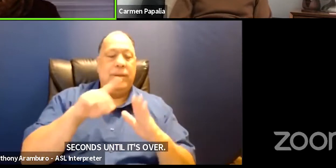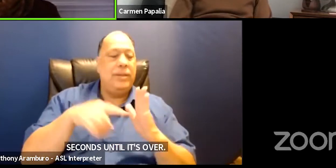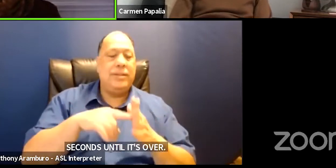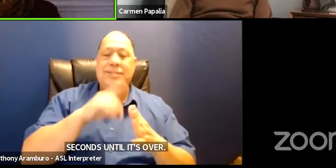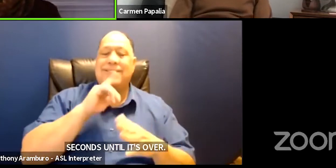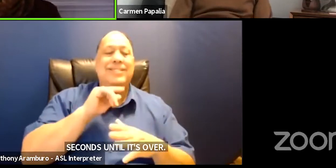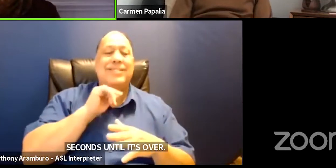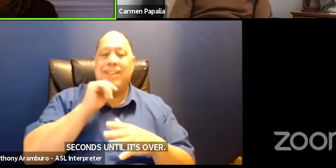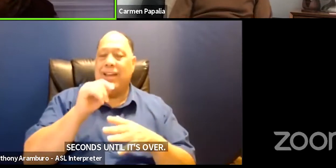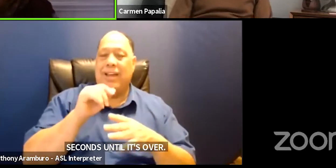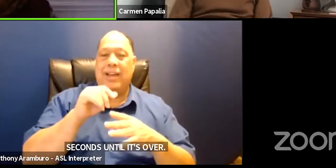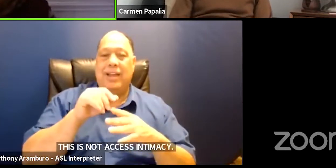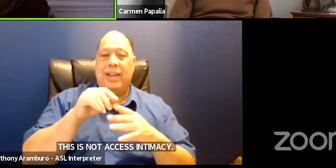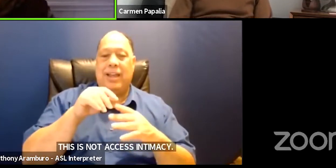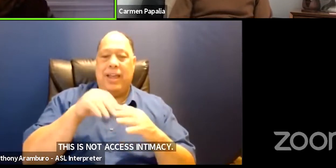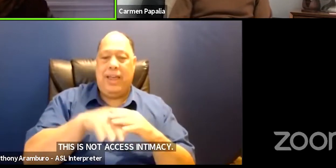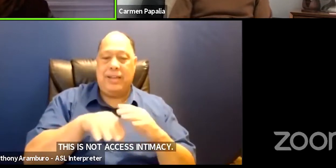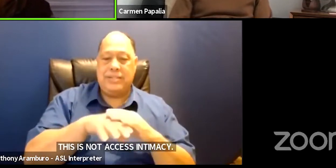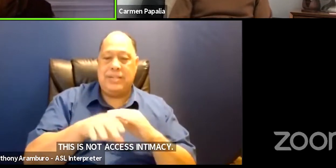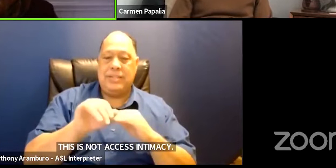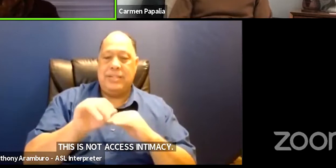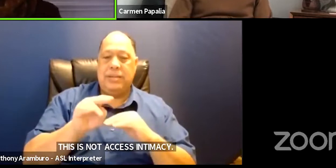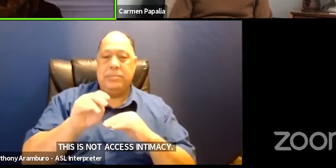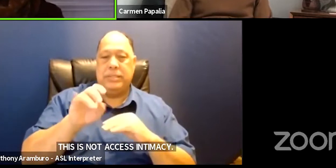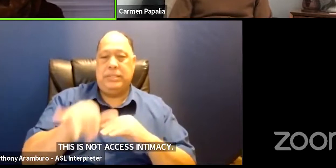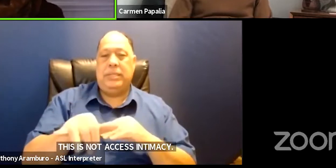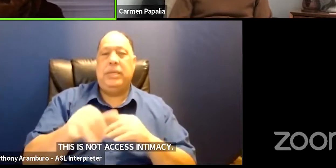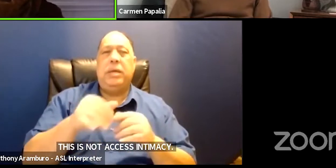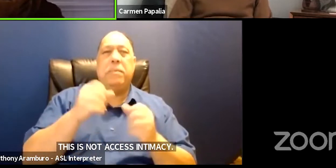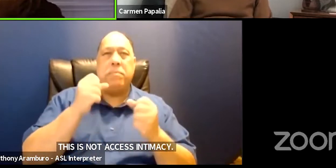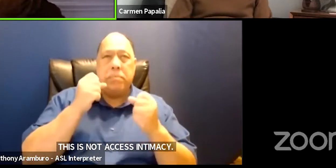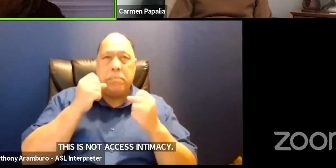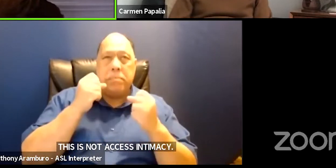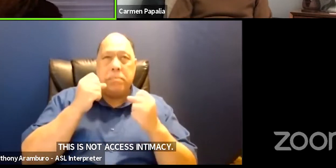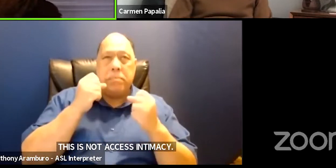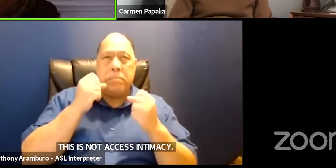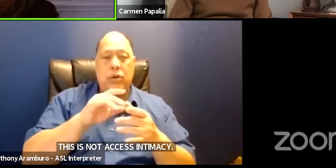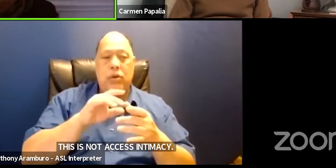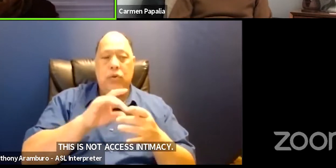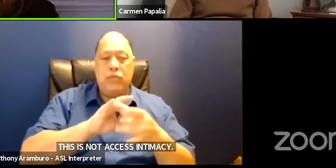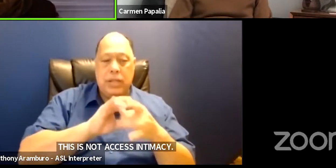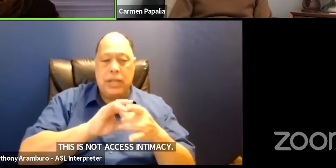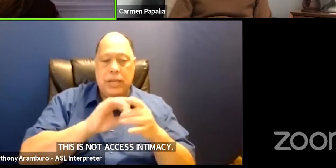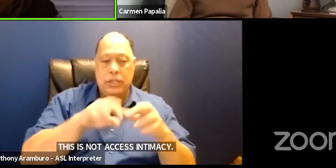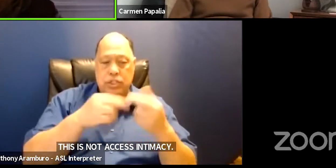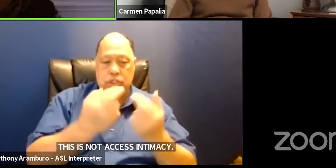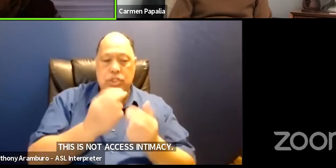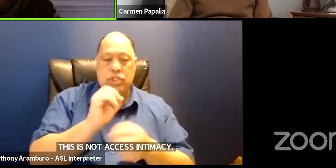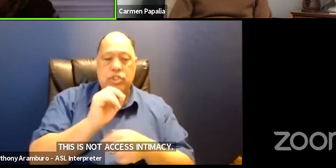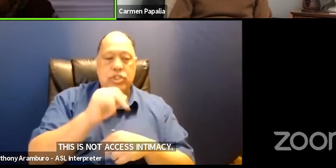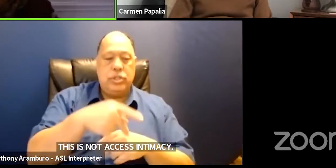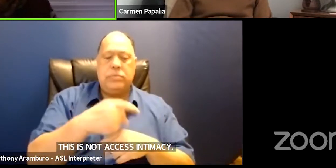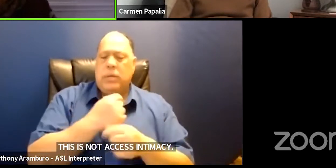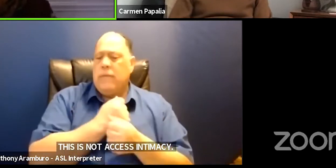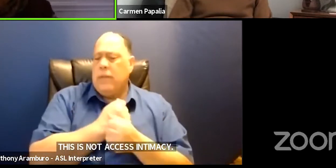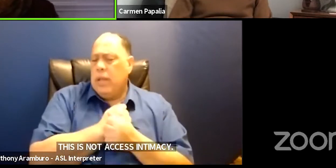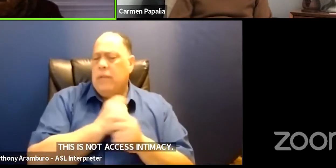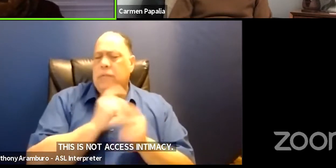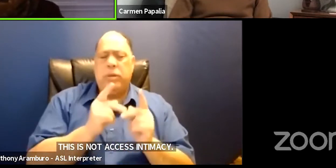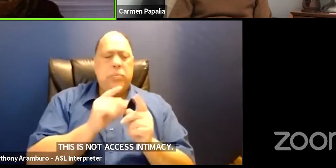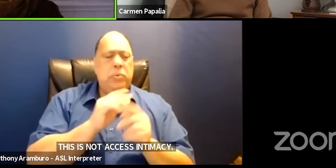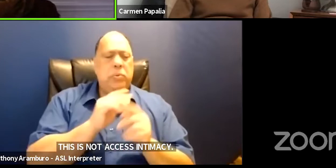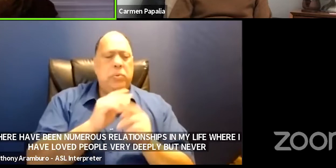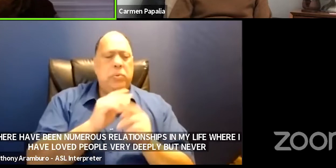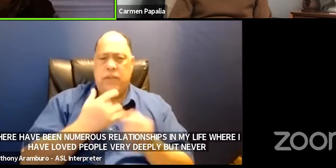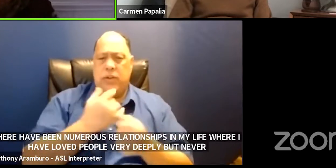There have been numerous relationships in my life where I have loved people very deeply, but never felt safe with them